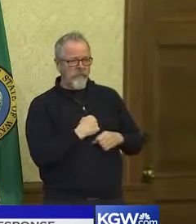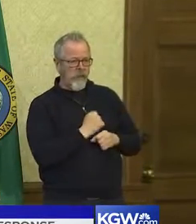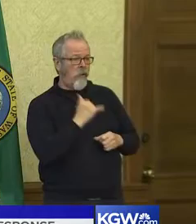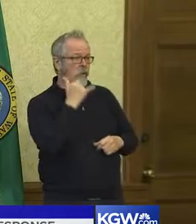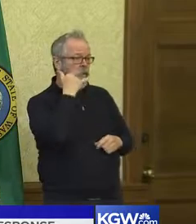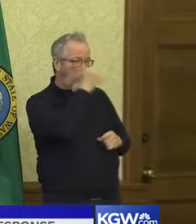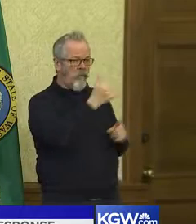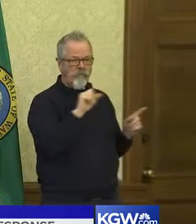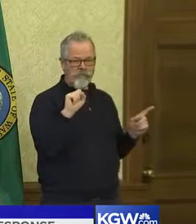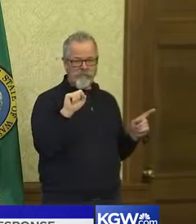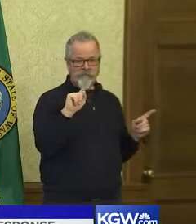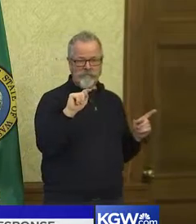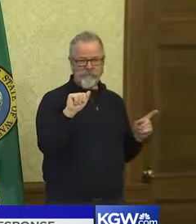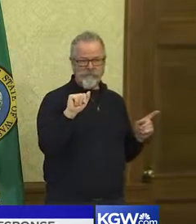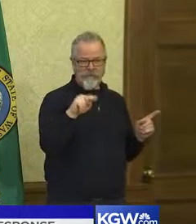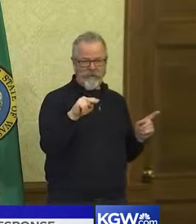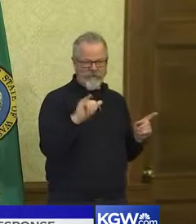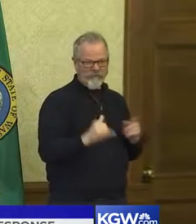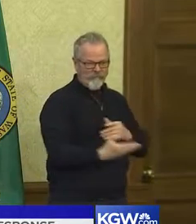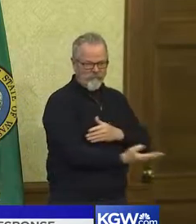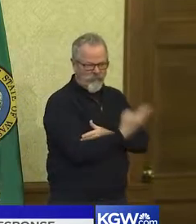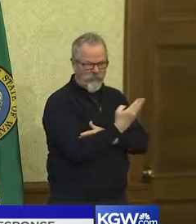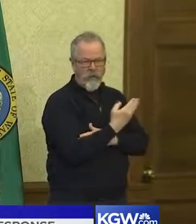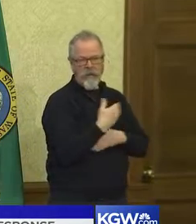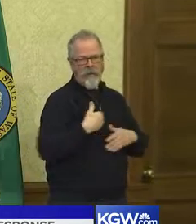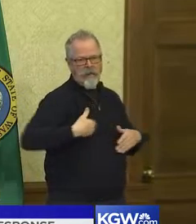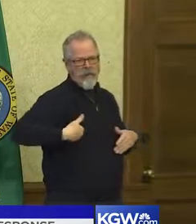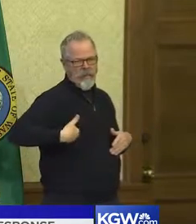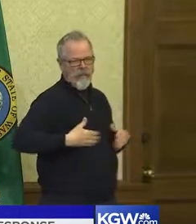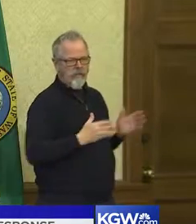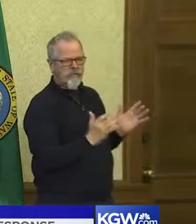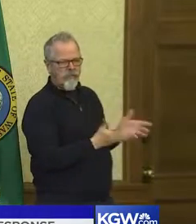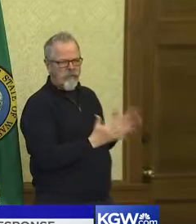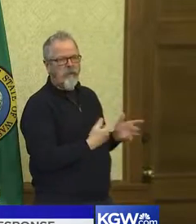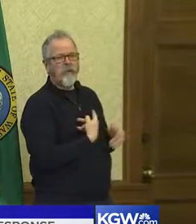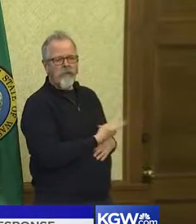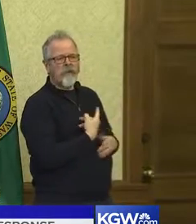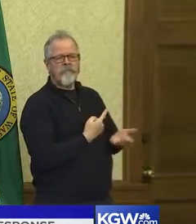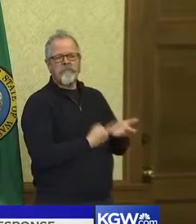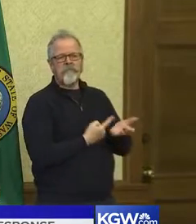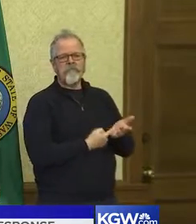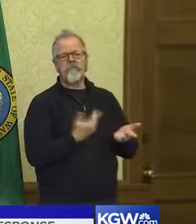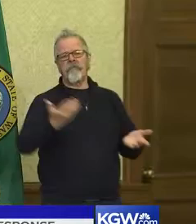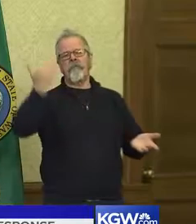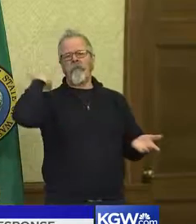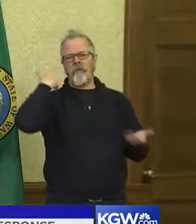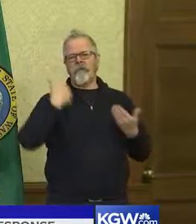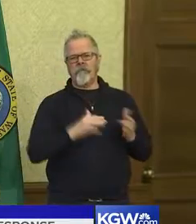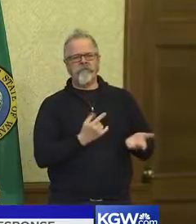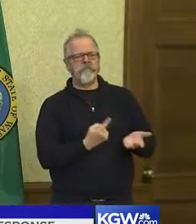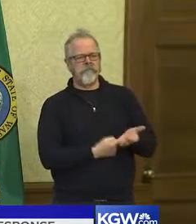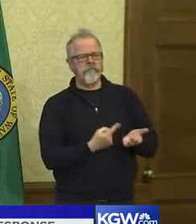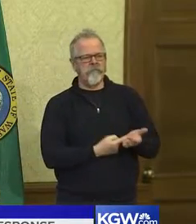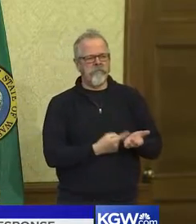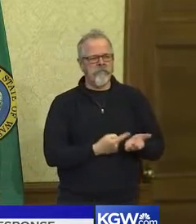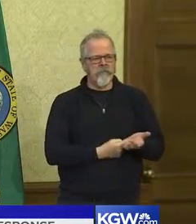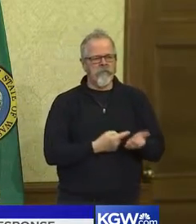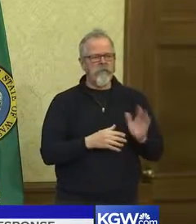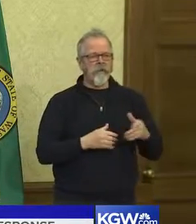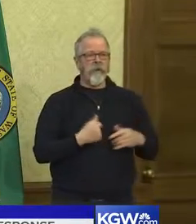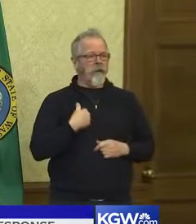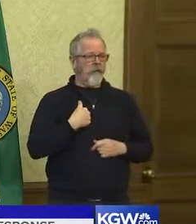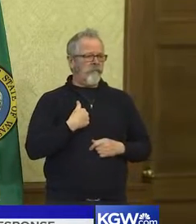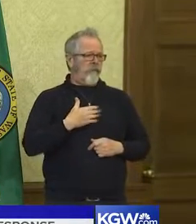specifically. But we have talked about this prospect in the past, and I am glad that the Boeing company is committing